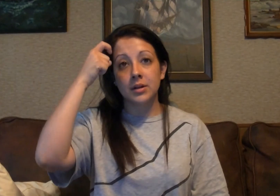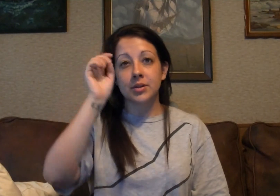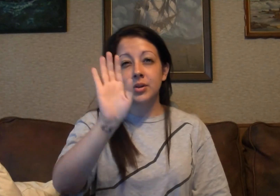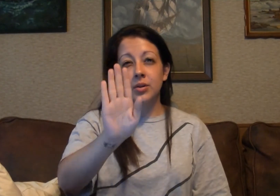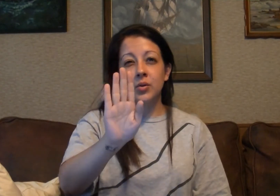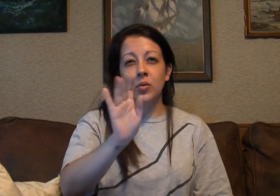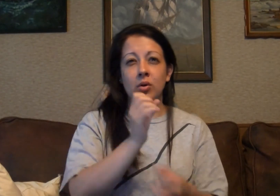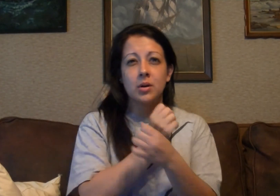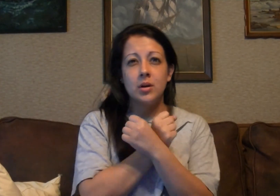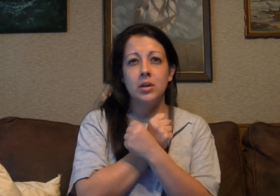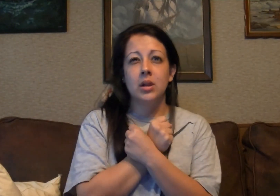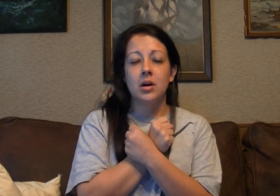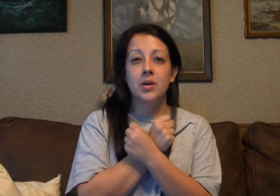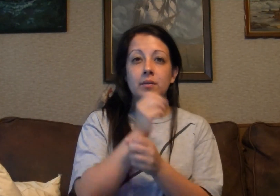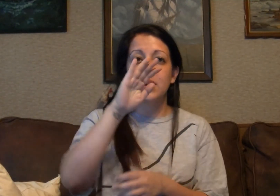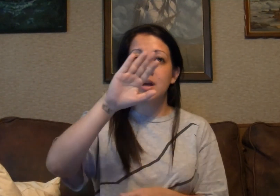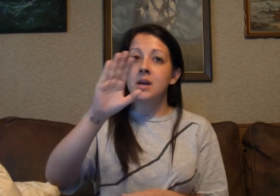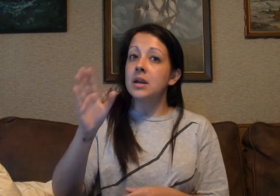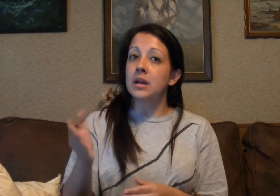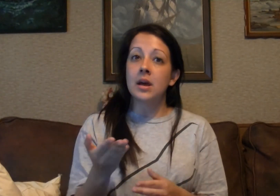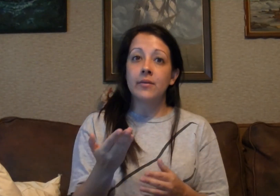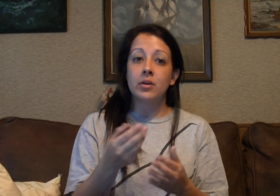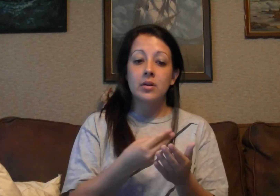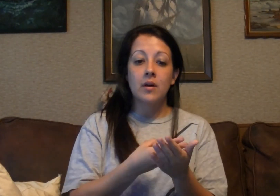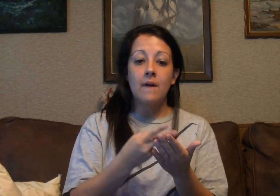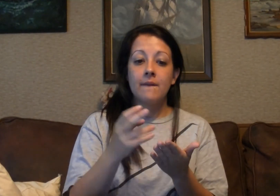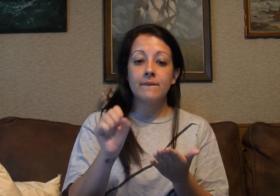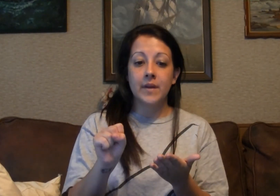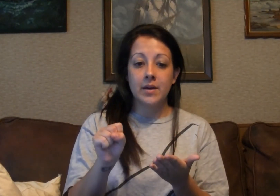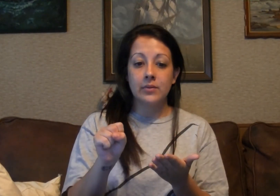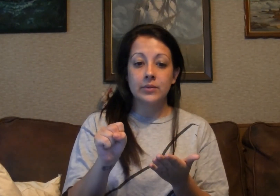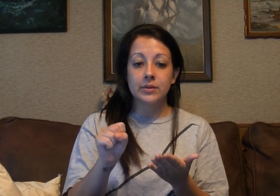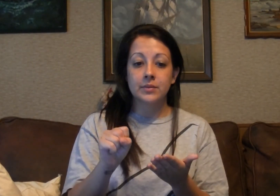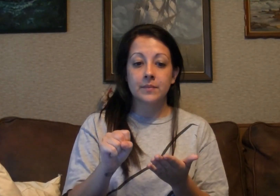'cause your love never fails.